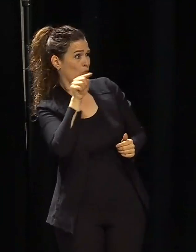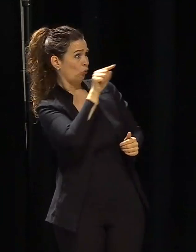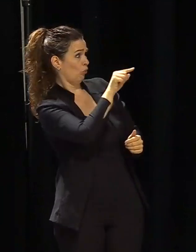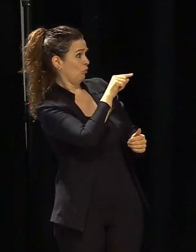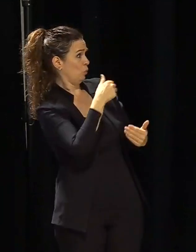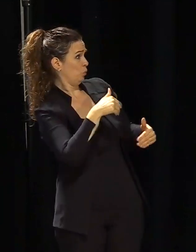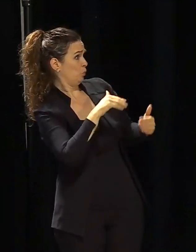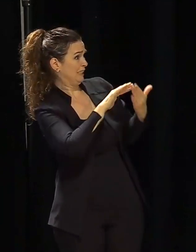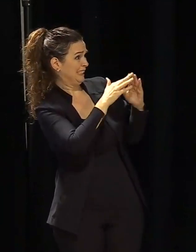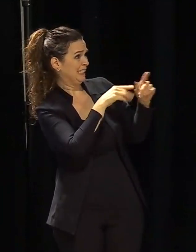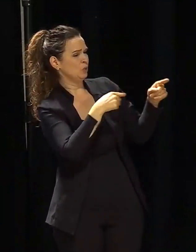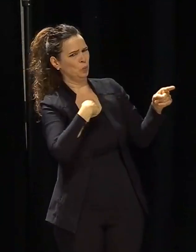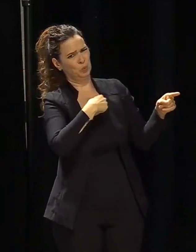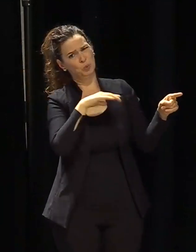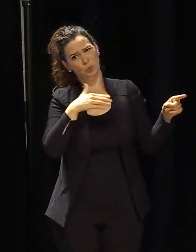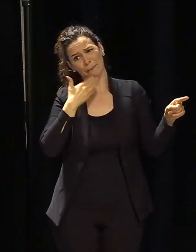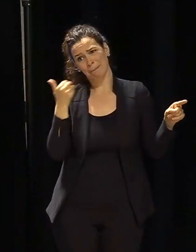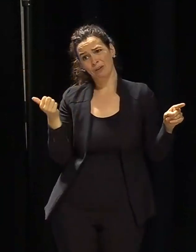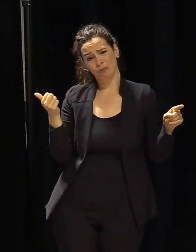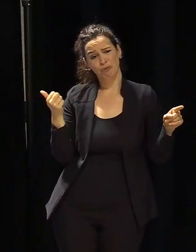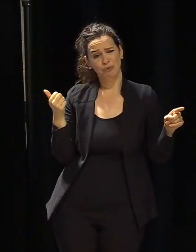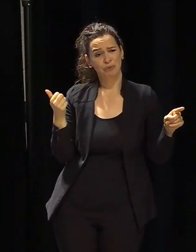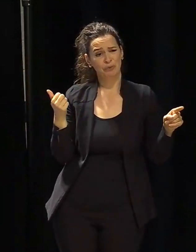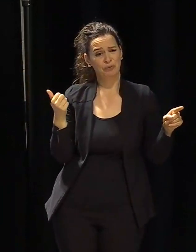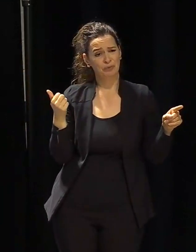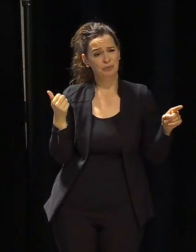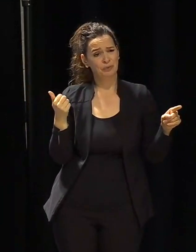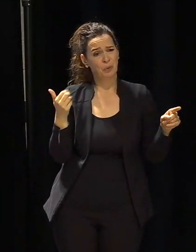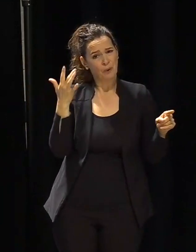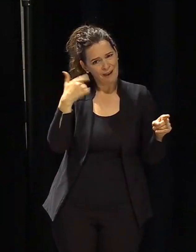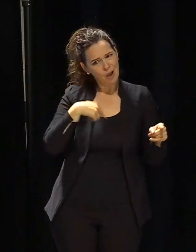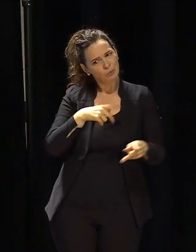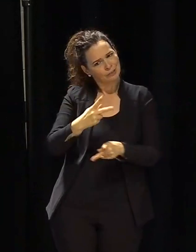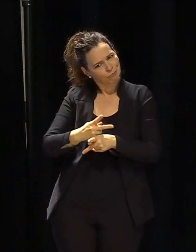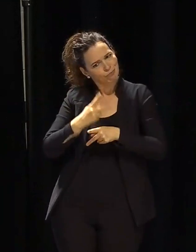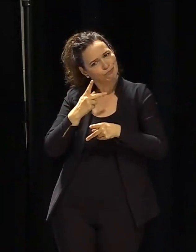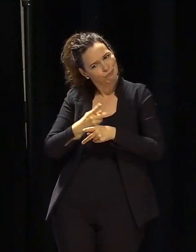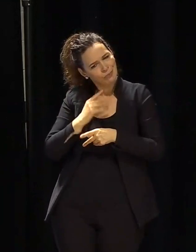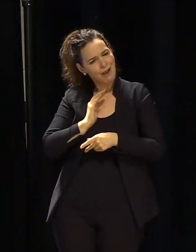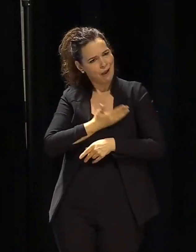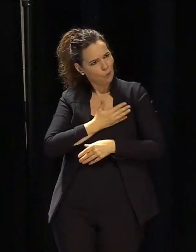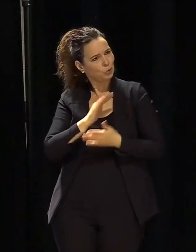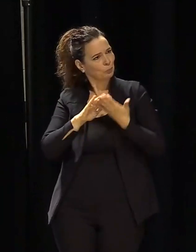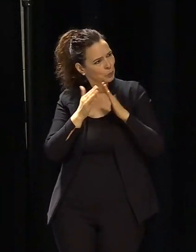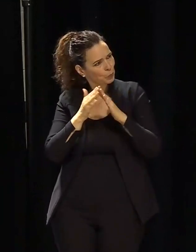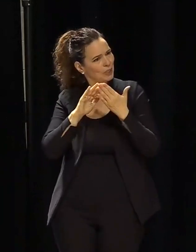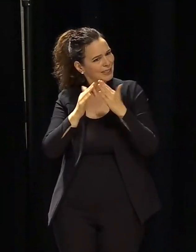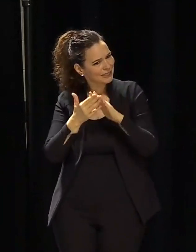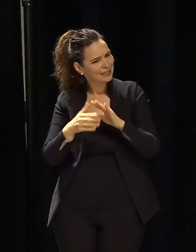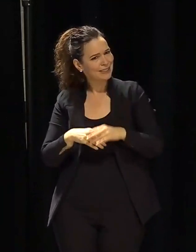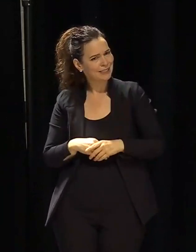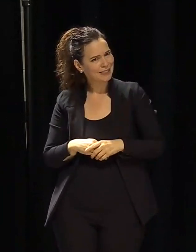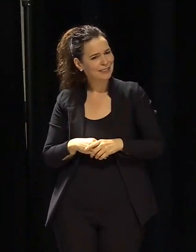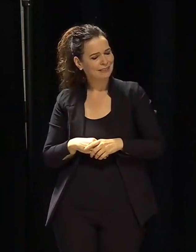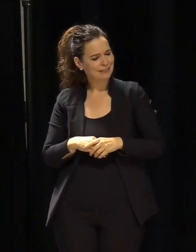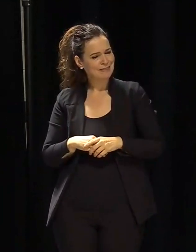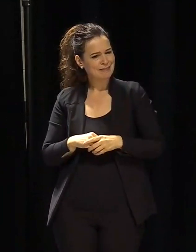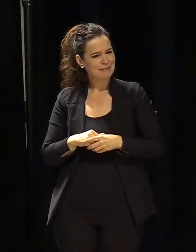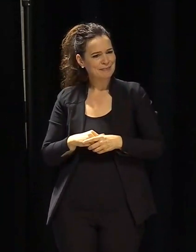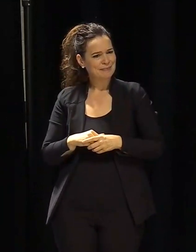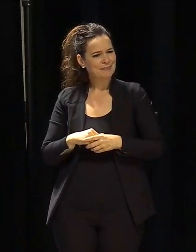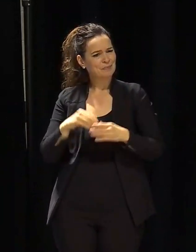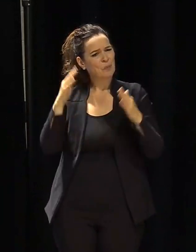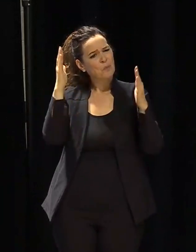about treating the sick at this time in this pandemic as we get through the end towards a vaccine